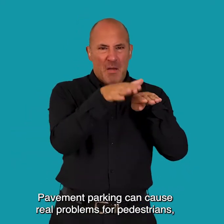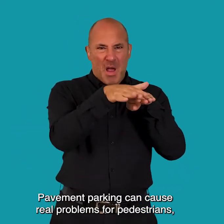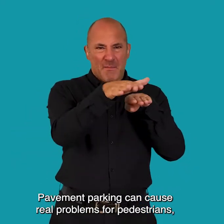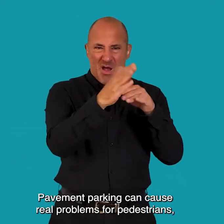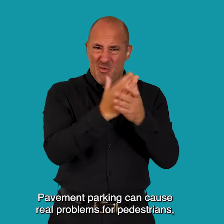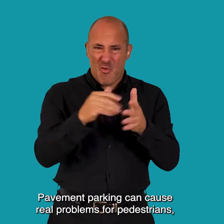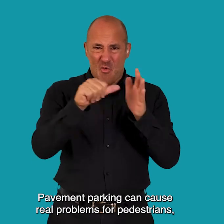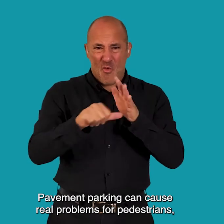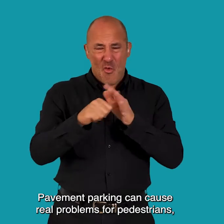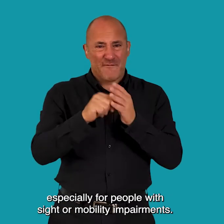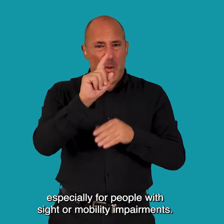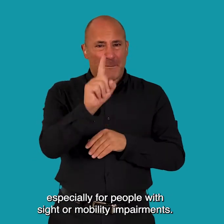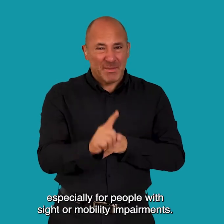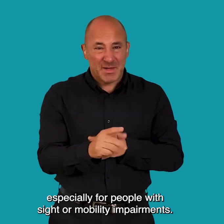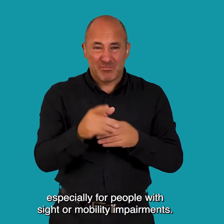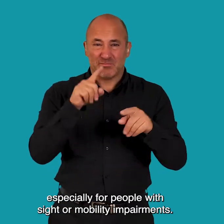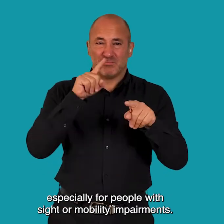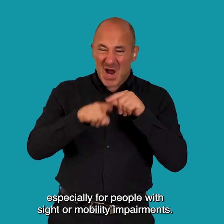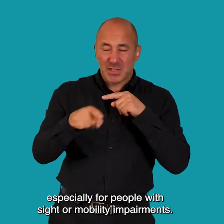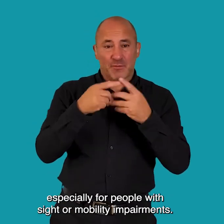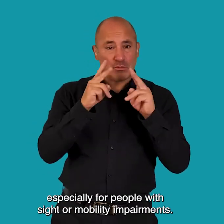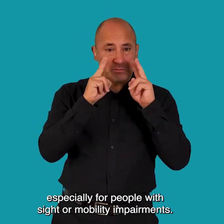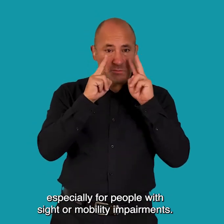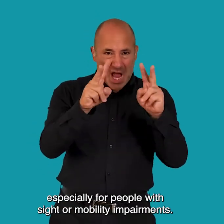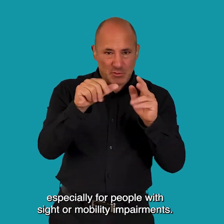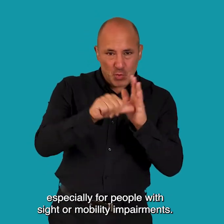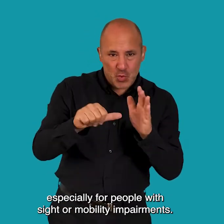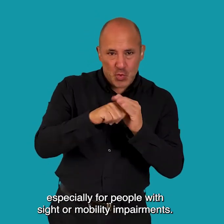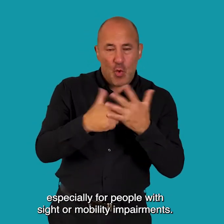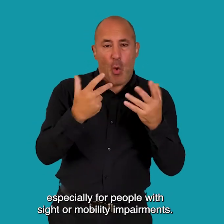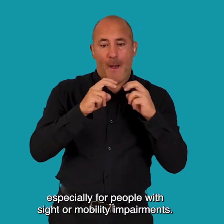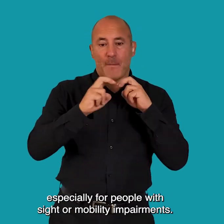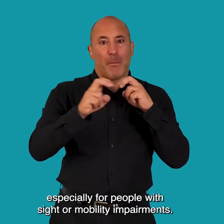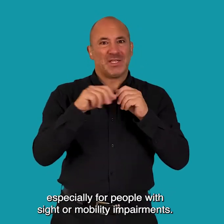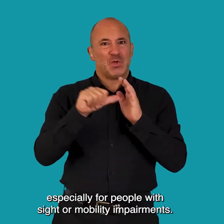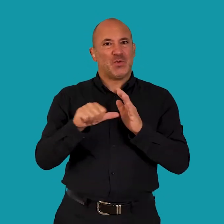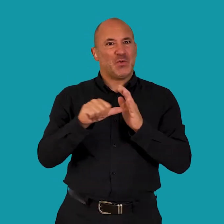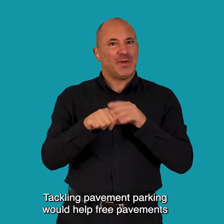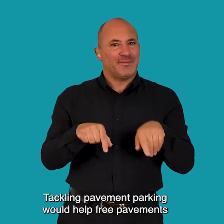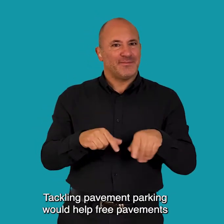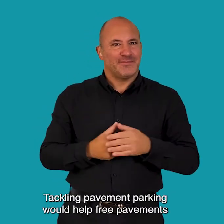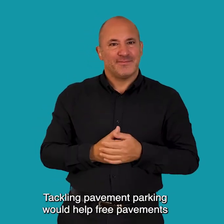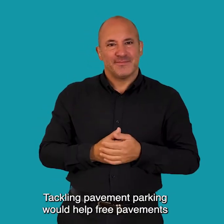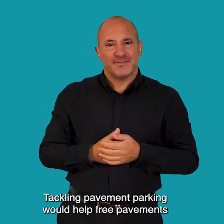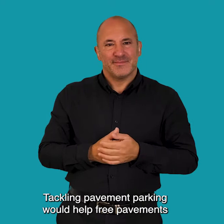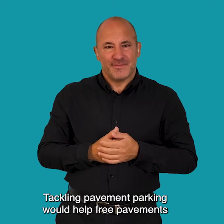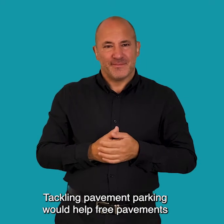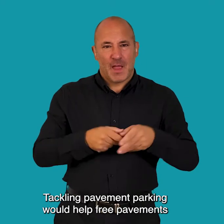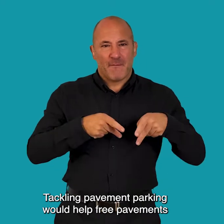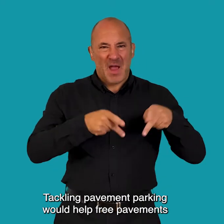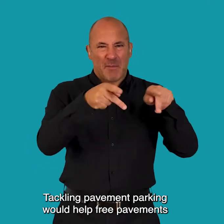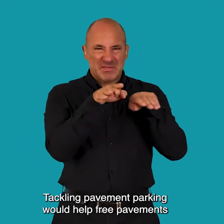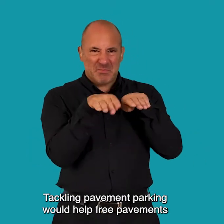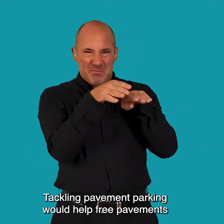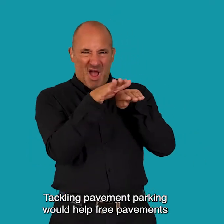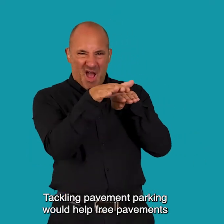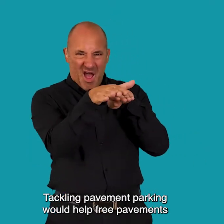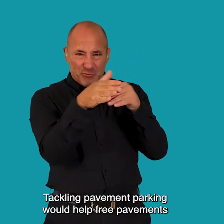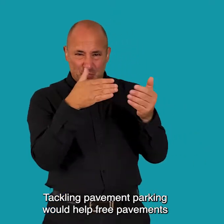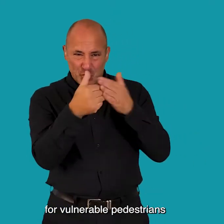for pedestrians, especially for people with sight or mobility impairments. Tackling pavement parking would help free pavements